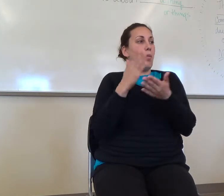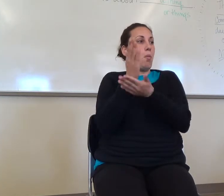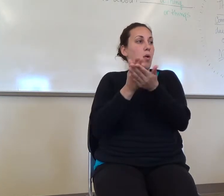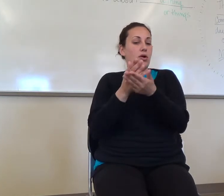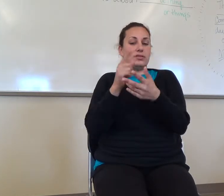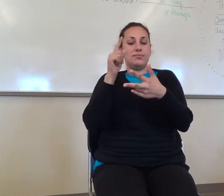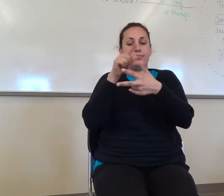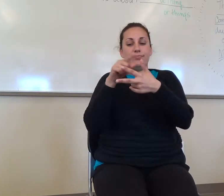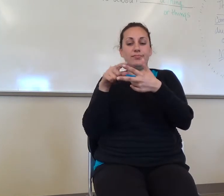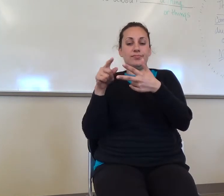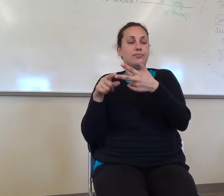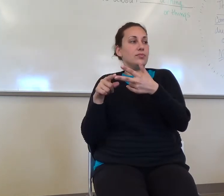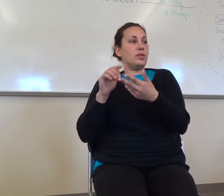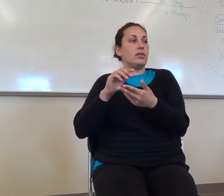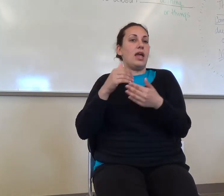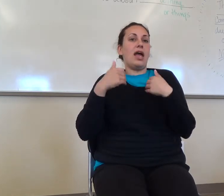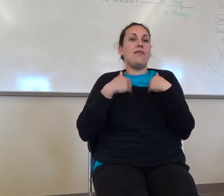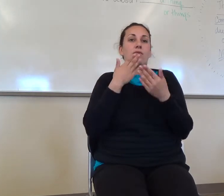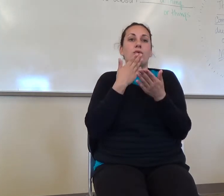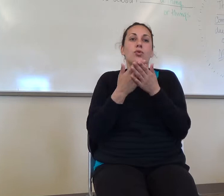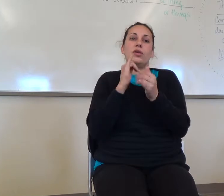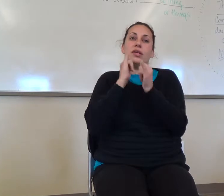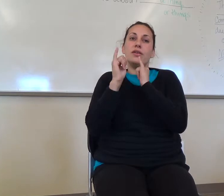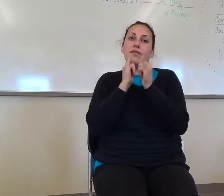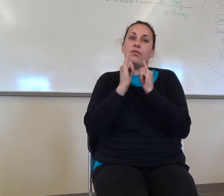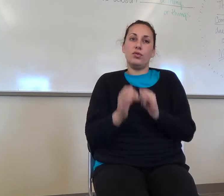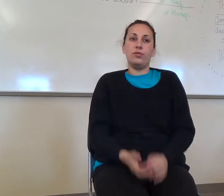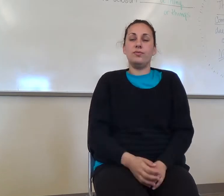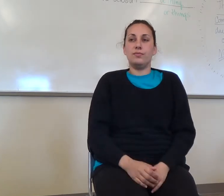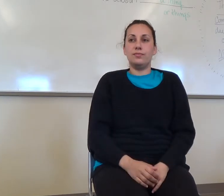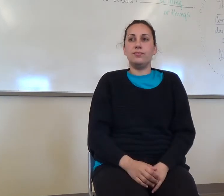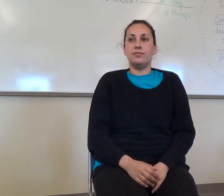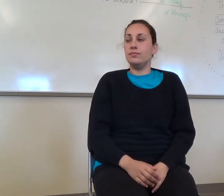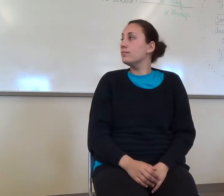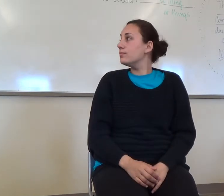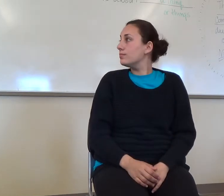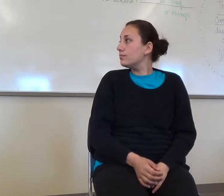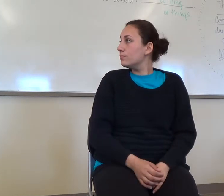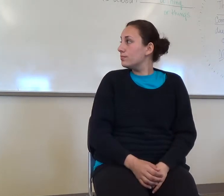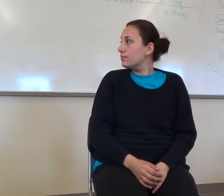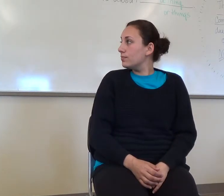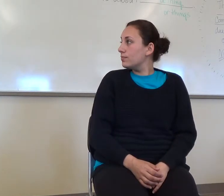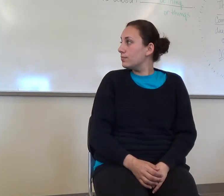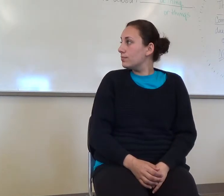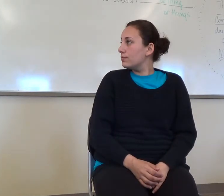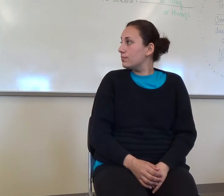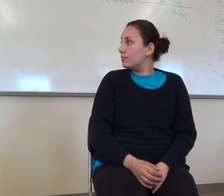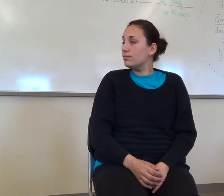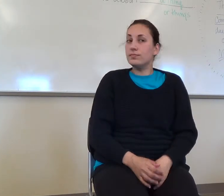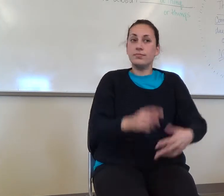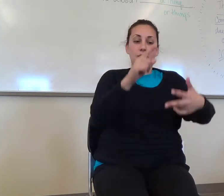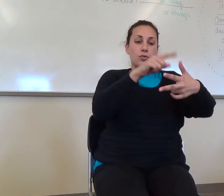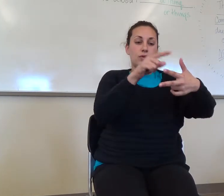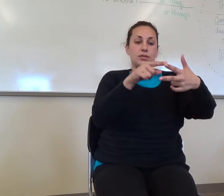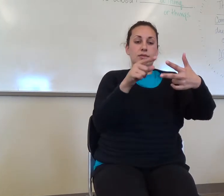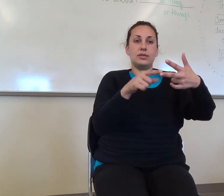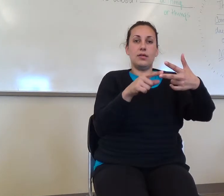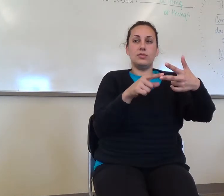this is the other way to say it. Three steps to good interviews. Good, okay? Or successful,